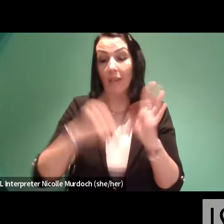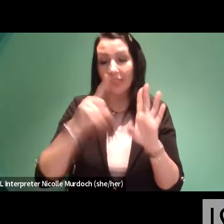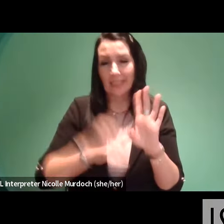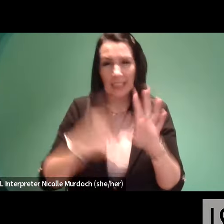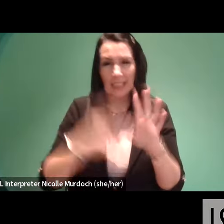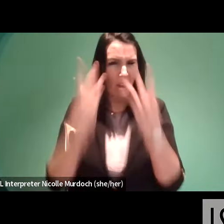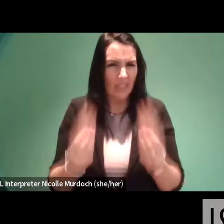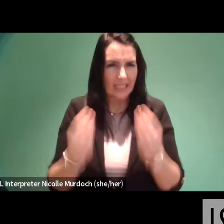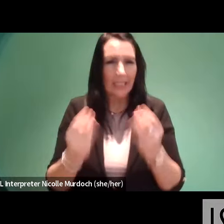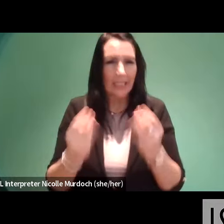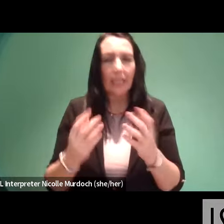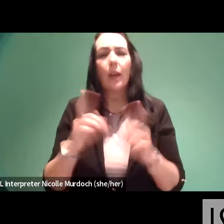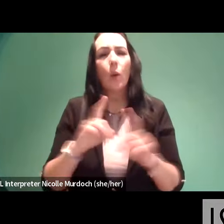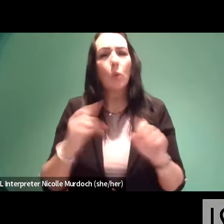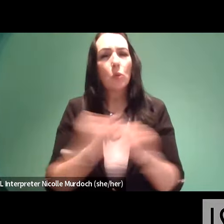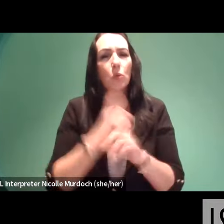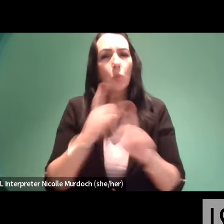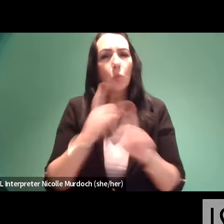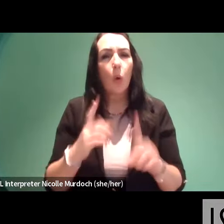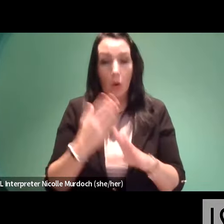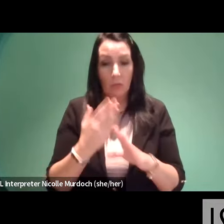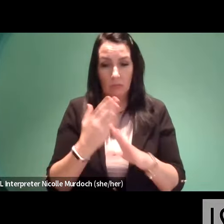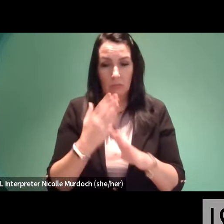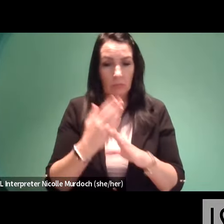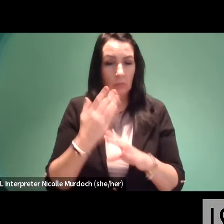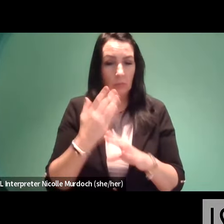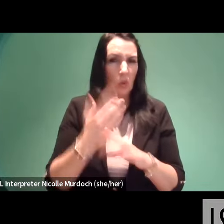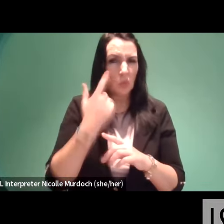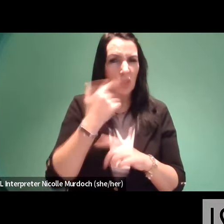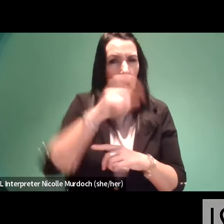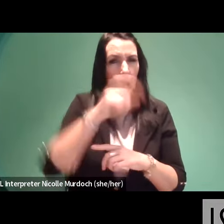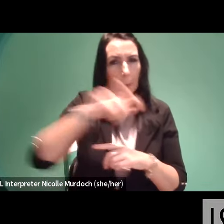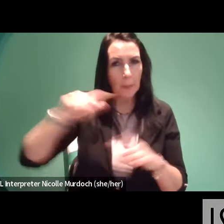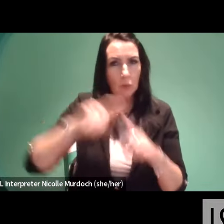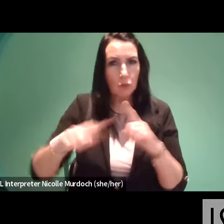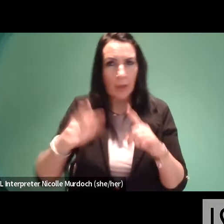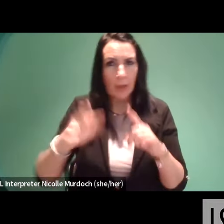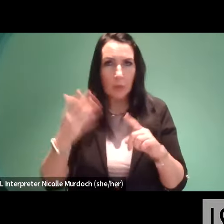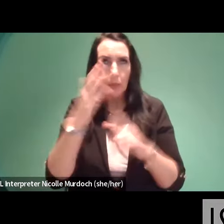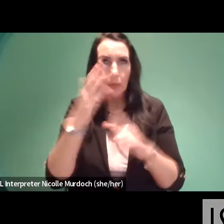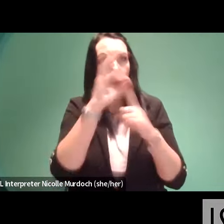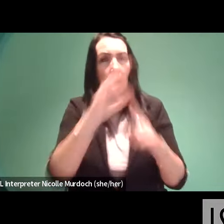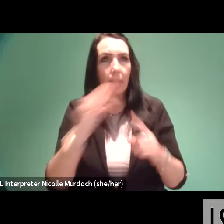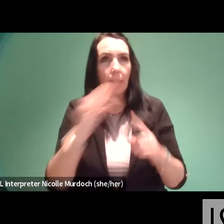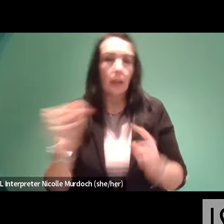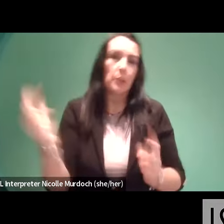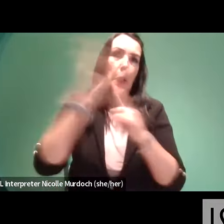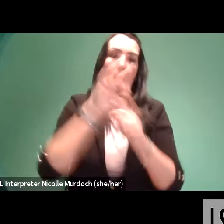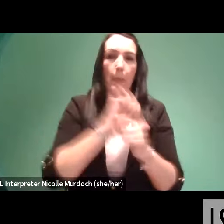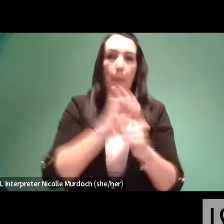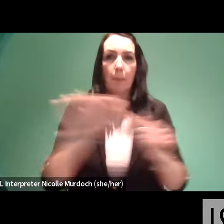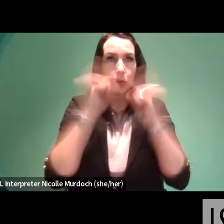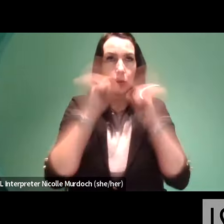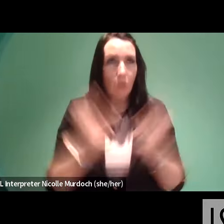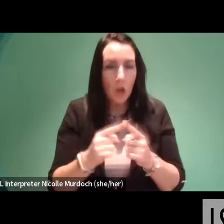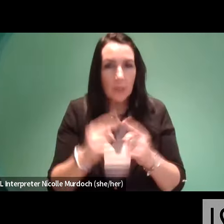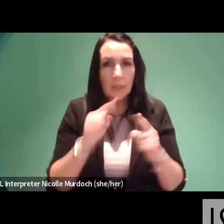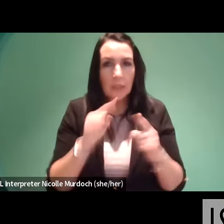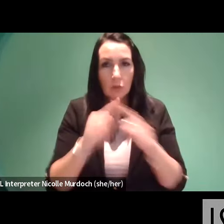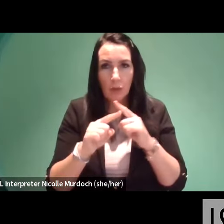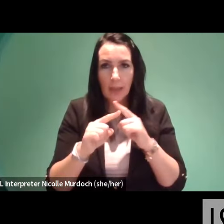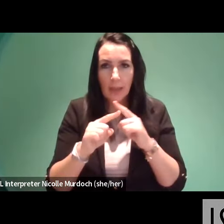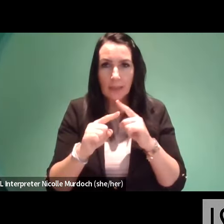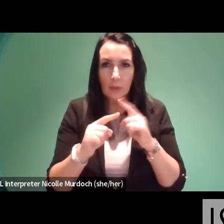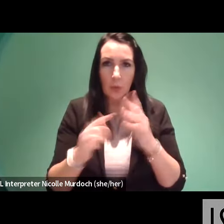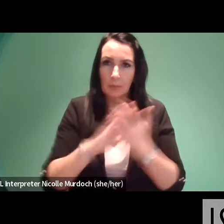is it works with young people who are trying to get into some of the top universities to try and give them the training in a state